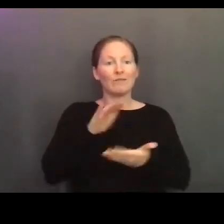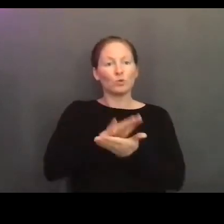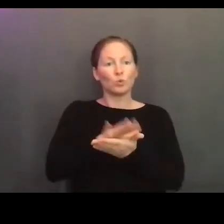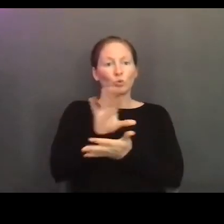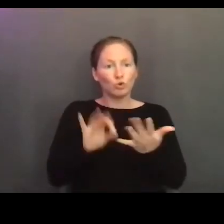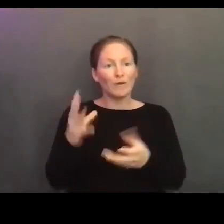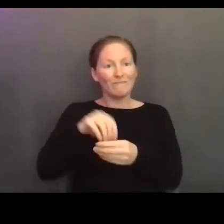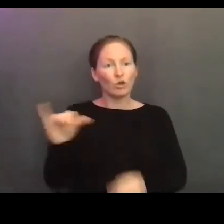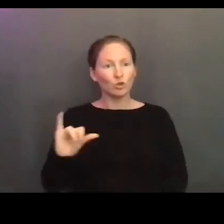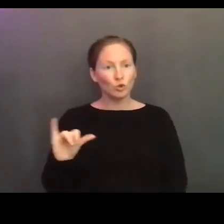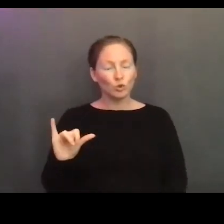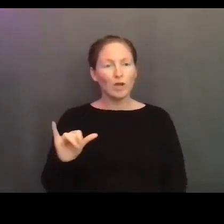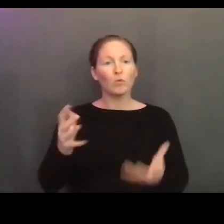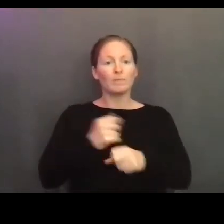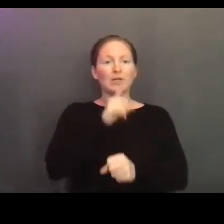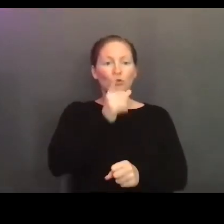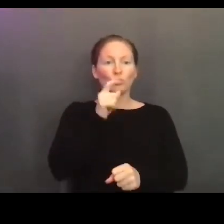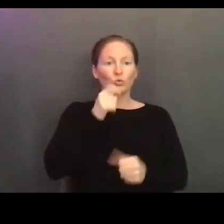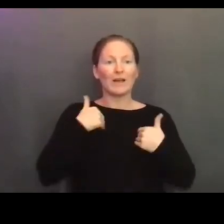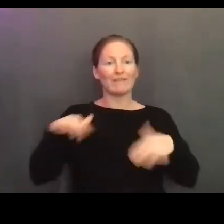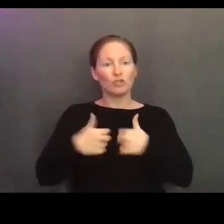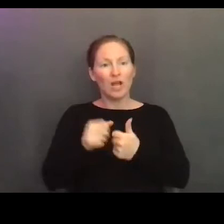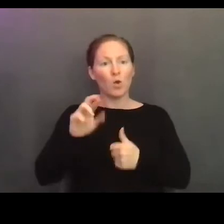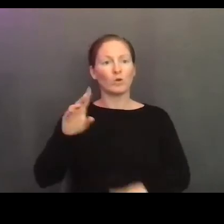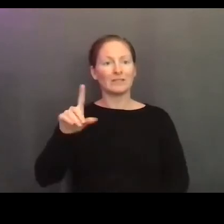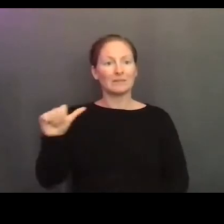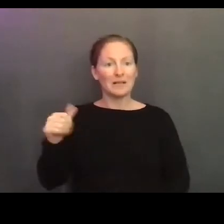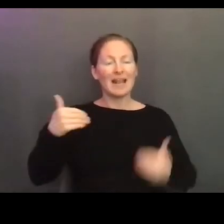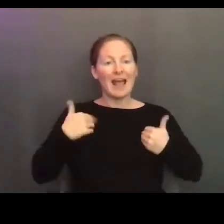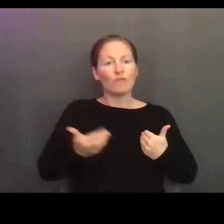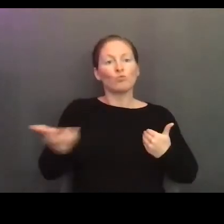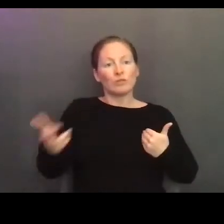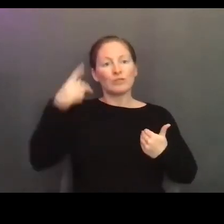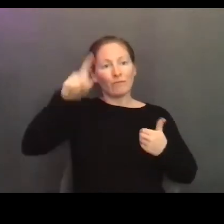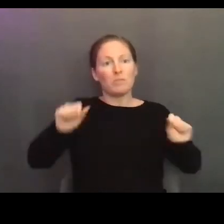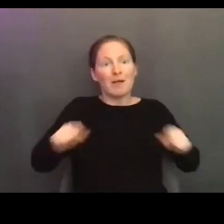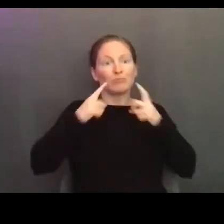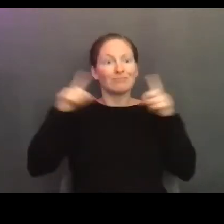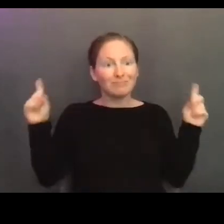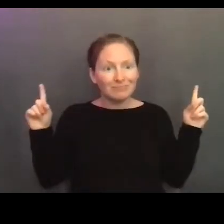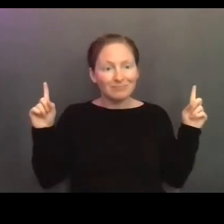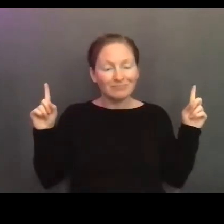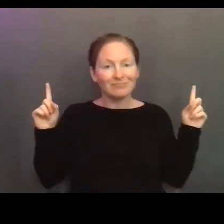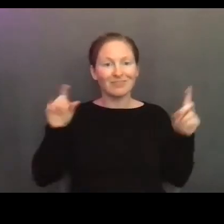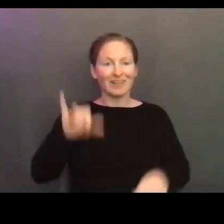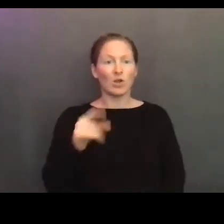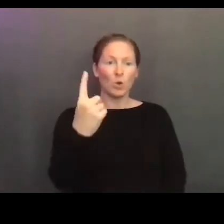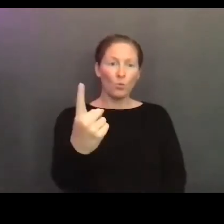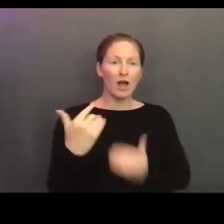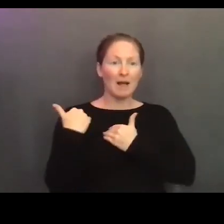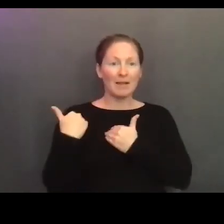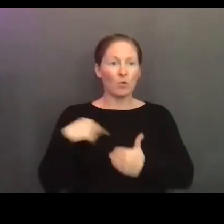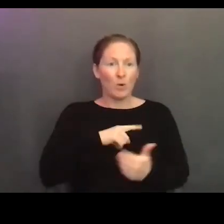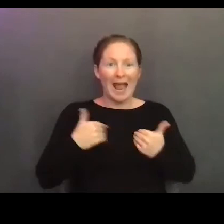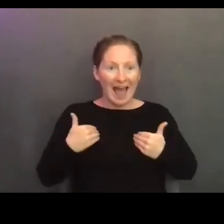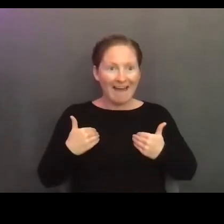that those with different challenges and disabilities have the resource to reach their full potential. I think that's the one obligation that we truly